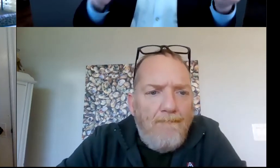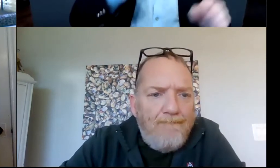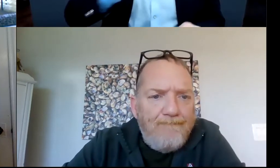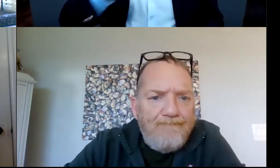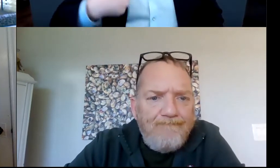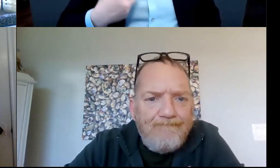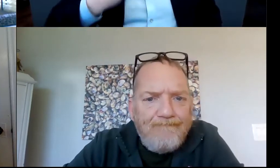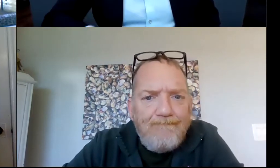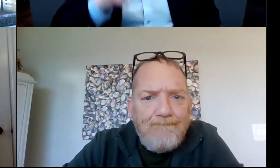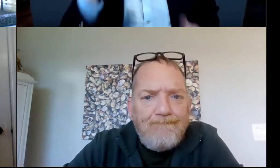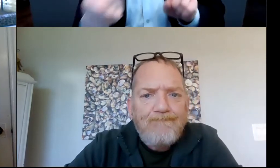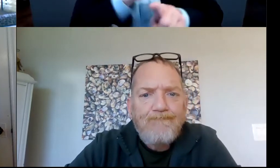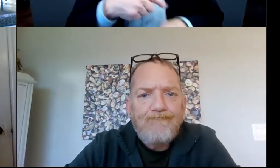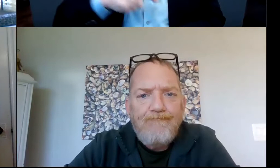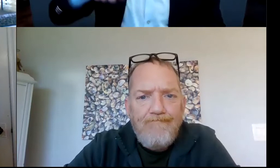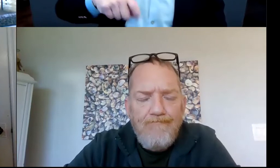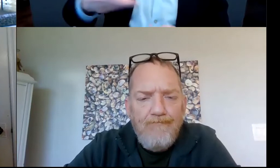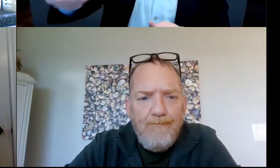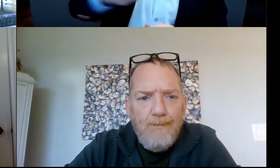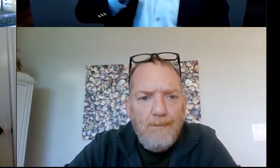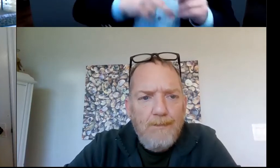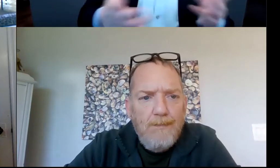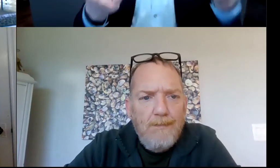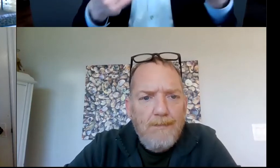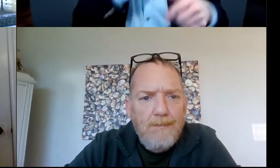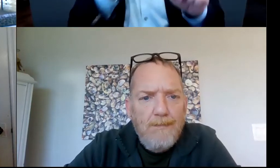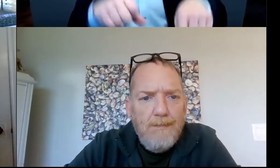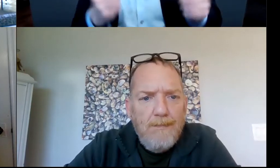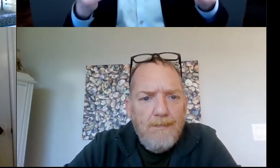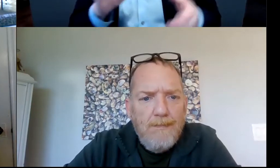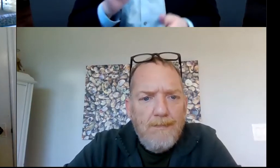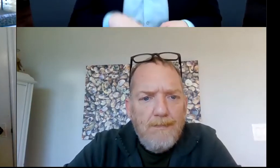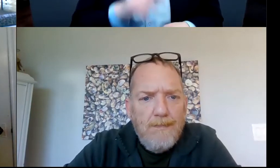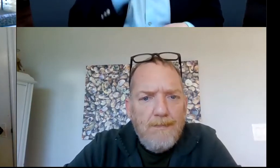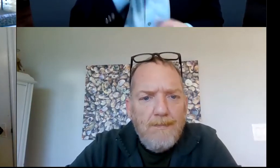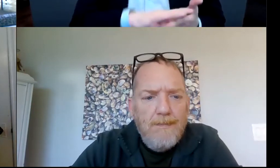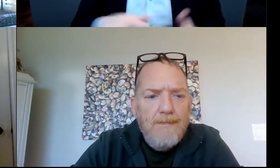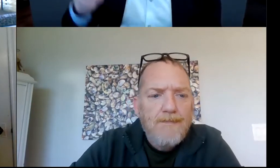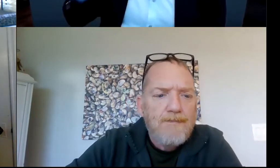do it different ways. So I think that's fabulous. Heather, you had a question?